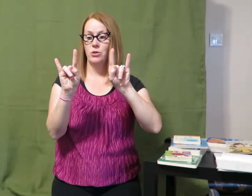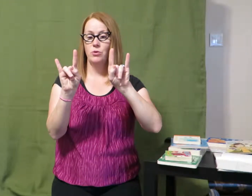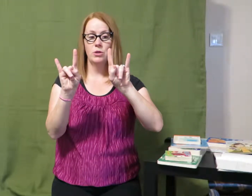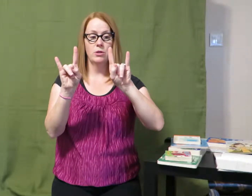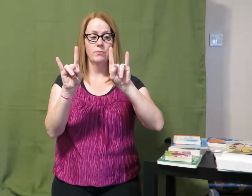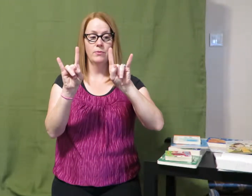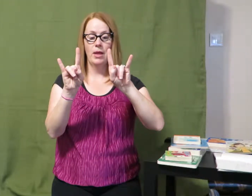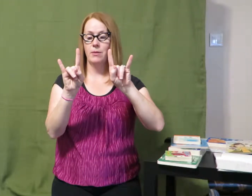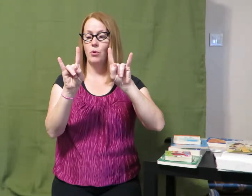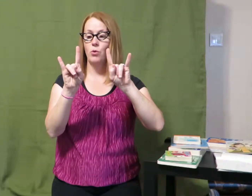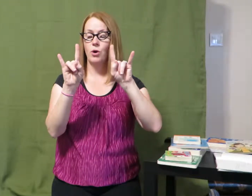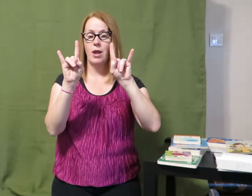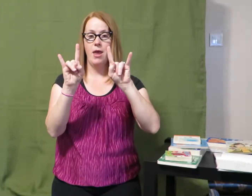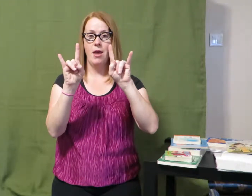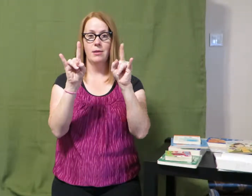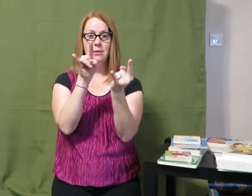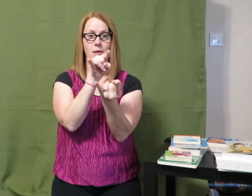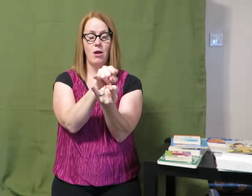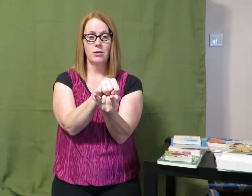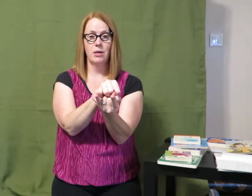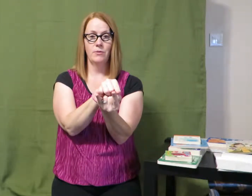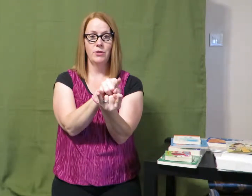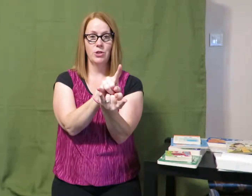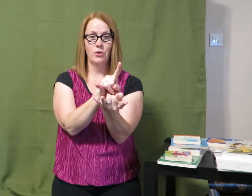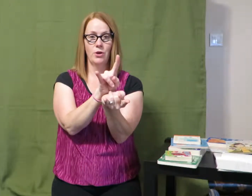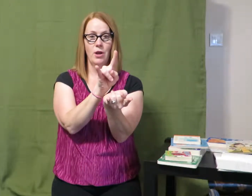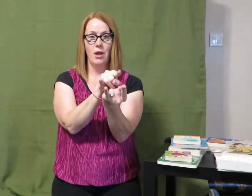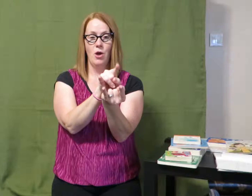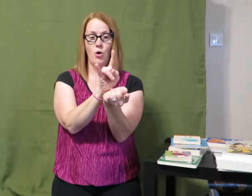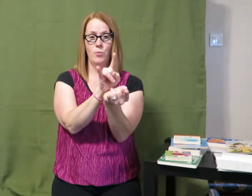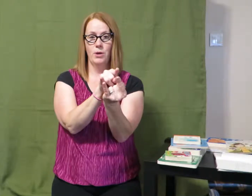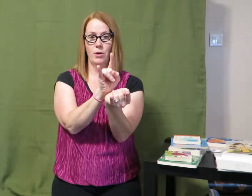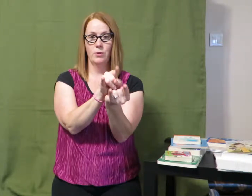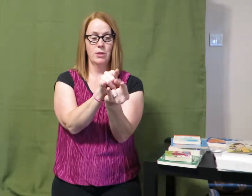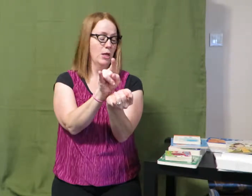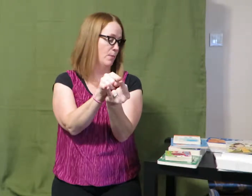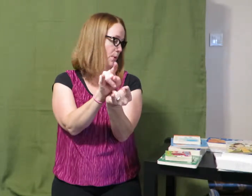two little like horned hands on top of each other, open and close. Hippo.